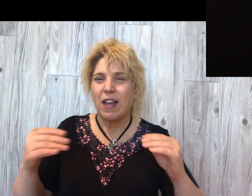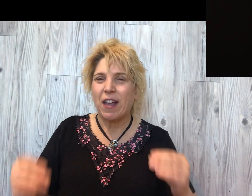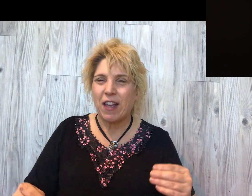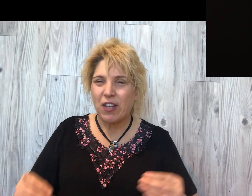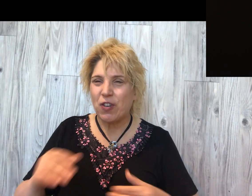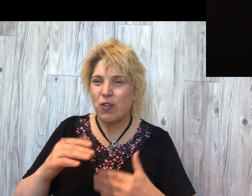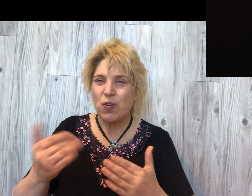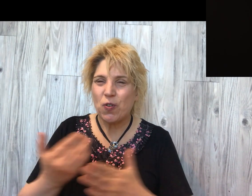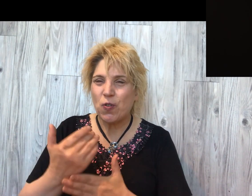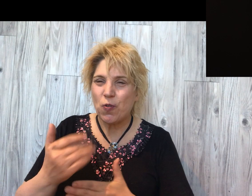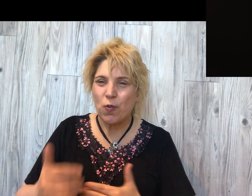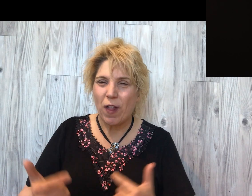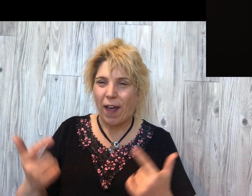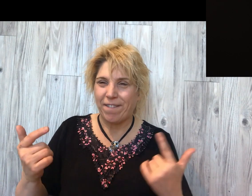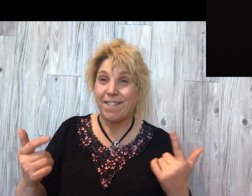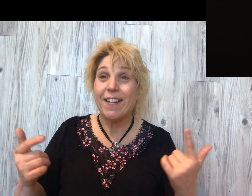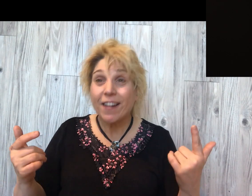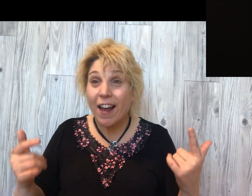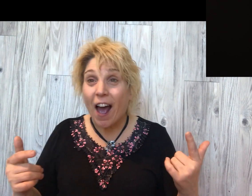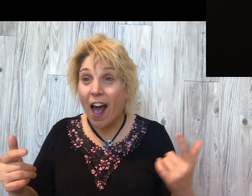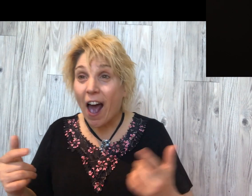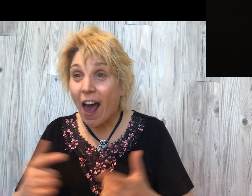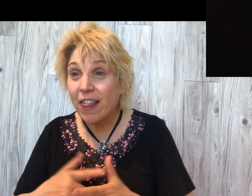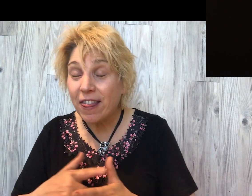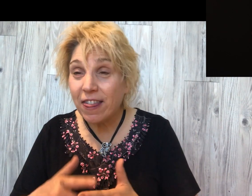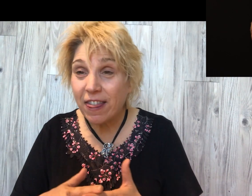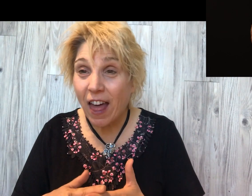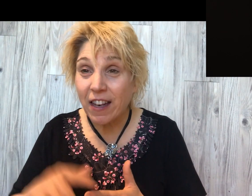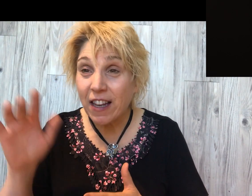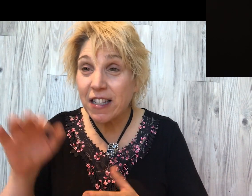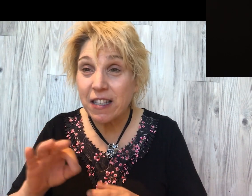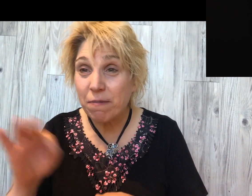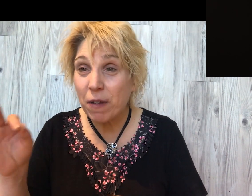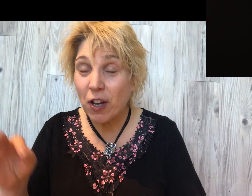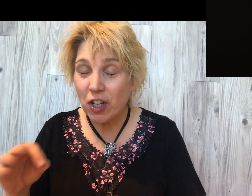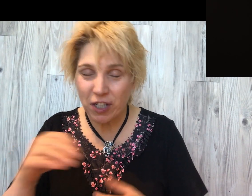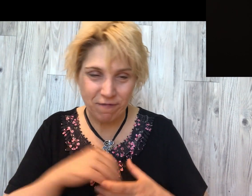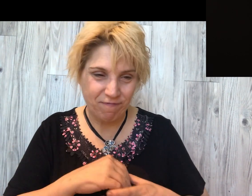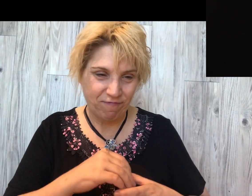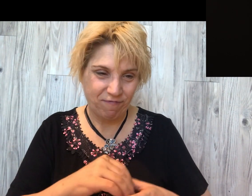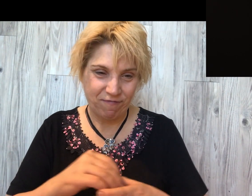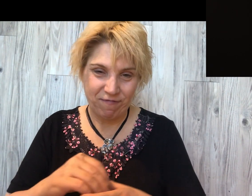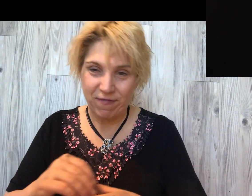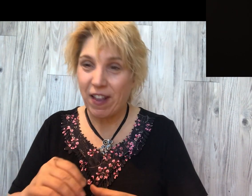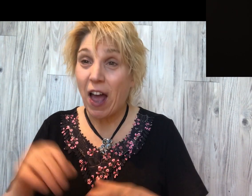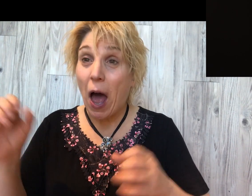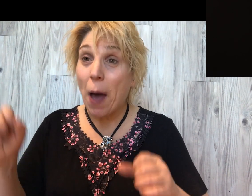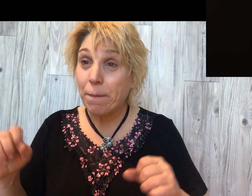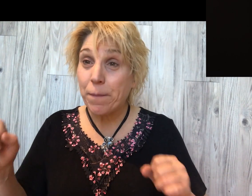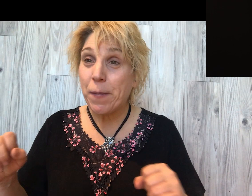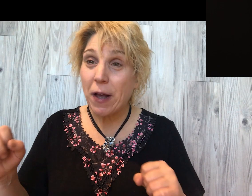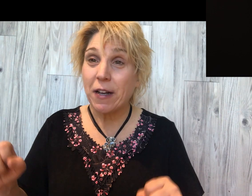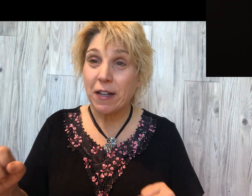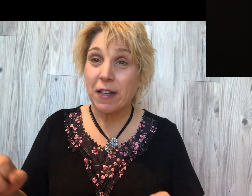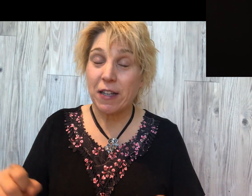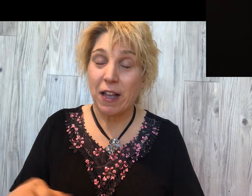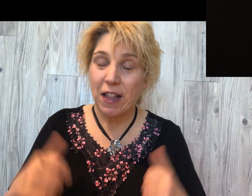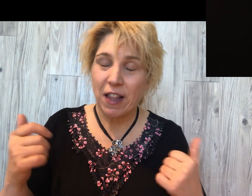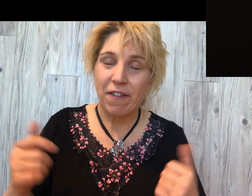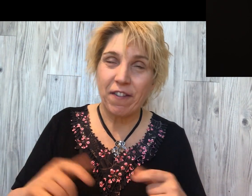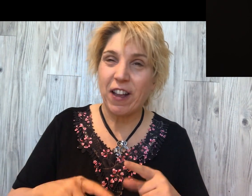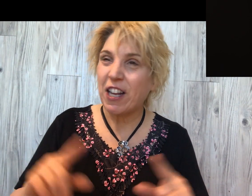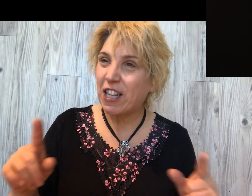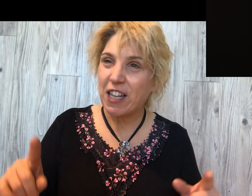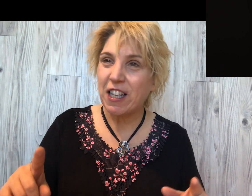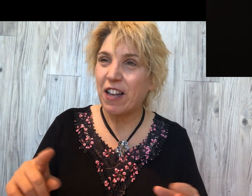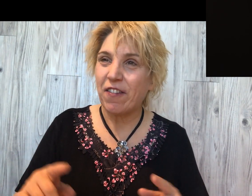a whole new life. And then he will put his spirit inside of you and give you the ability to live a different kind of